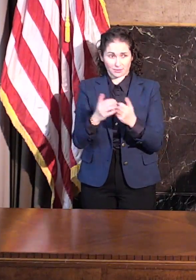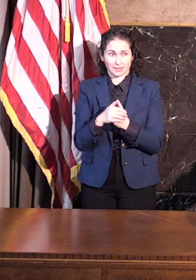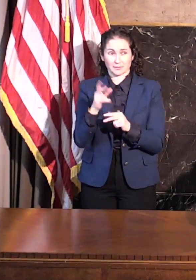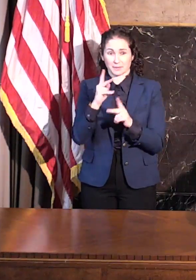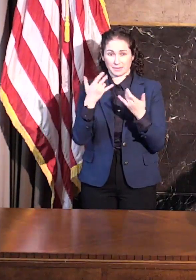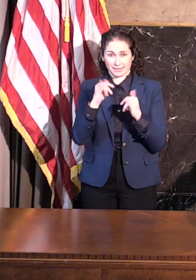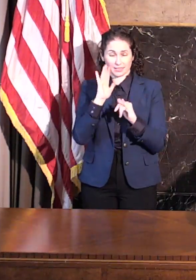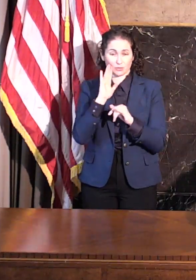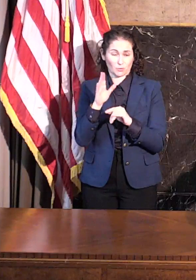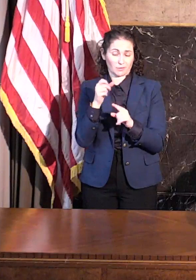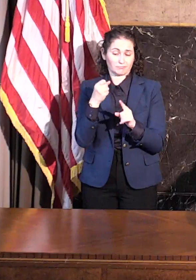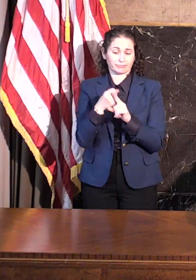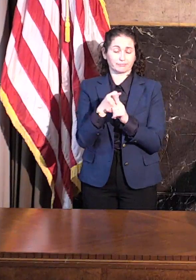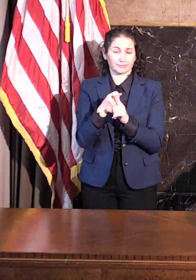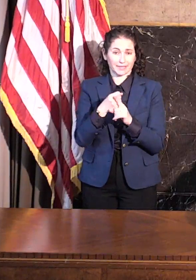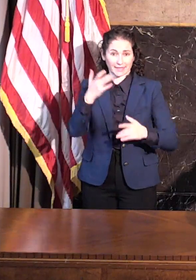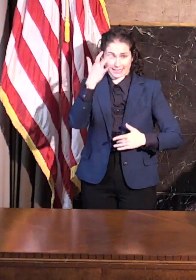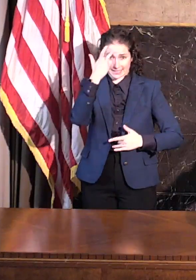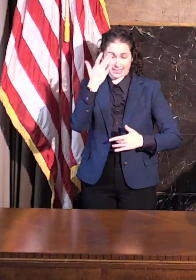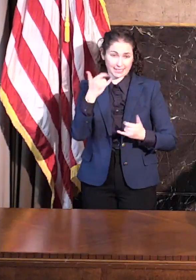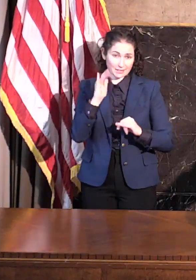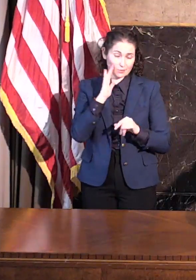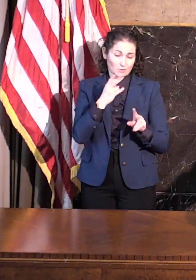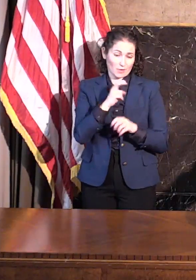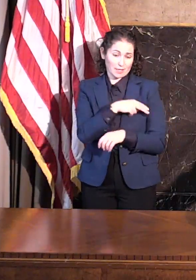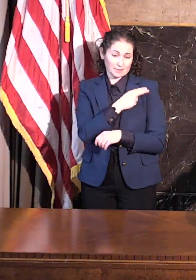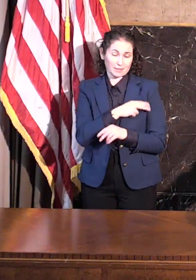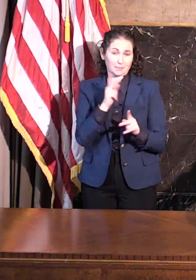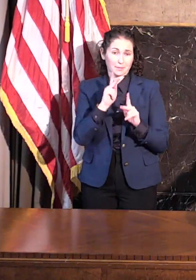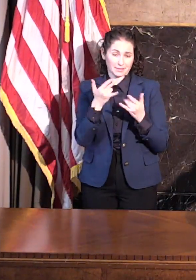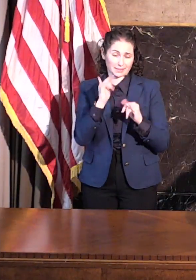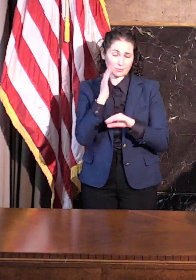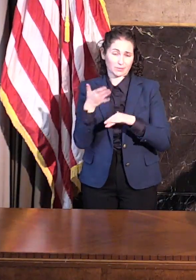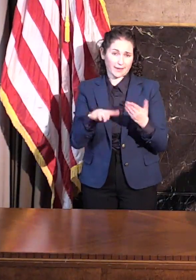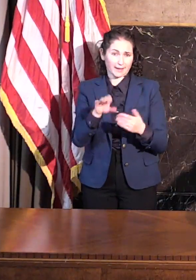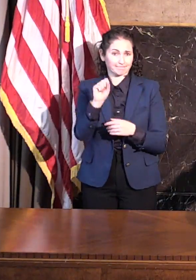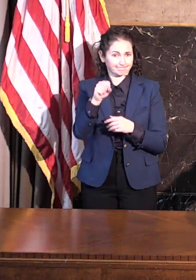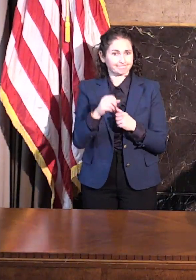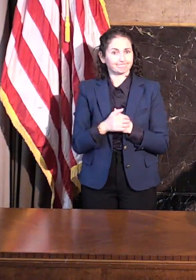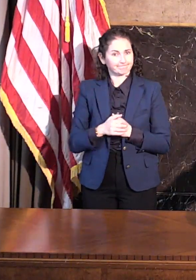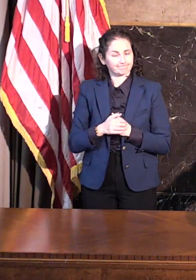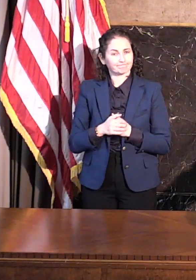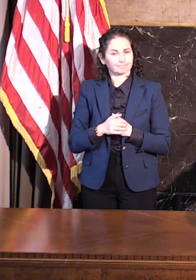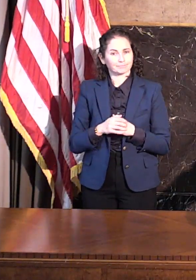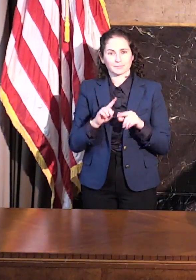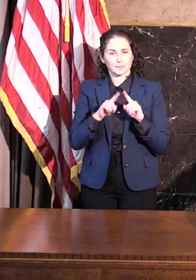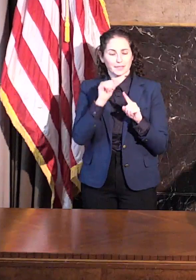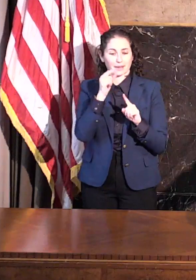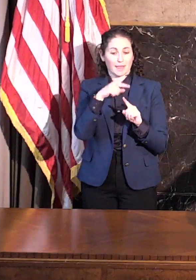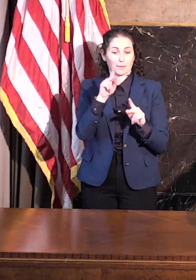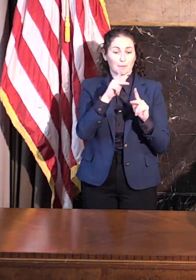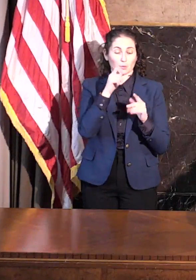hospitalizations again. That easily could happen, which is why we need to reduce transmission while we